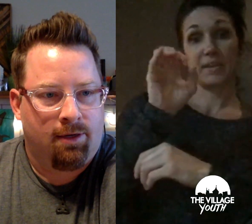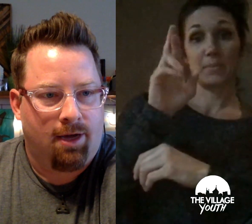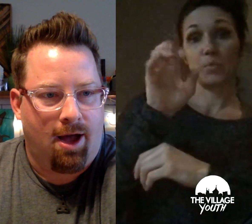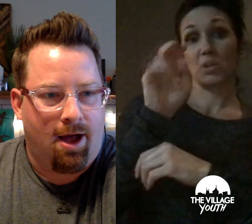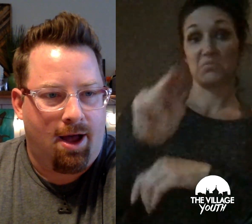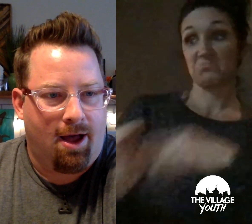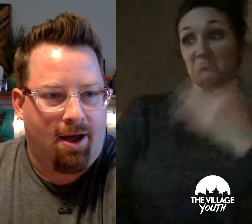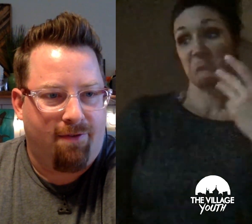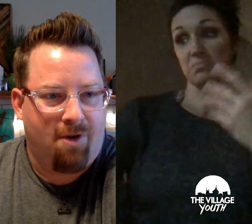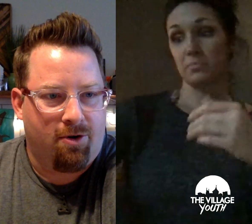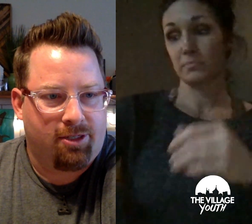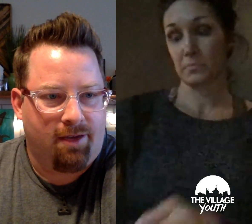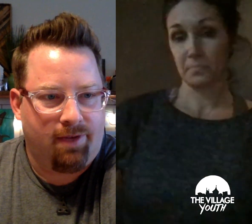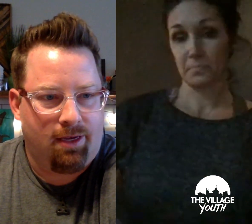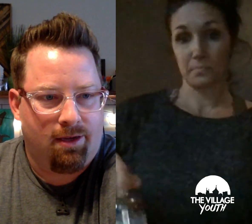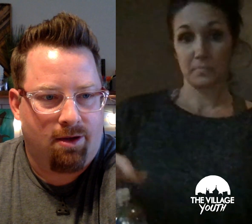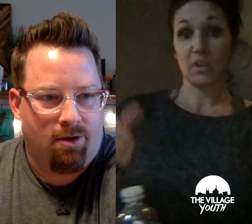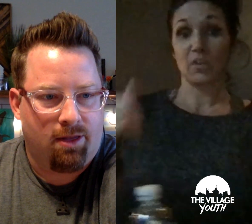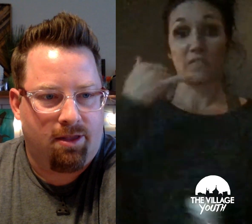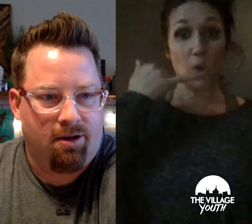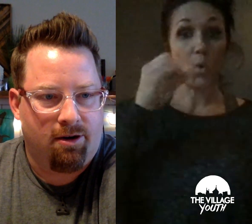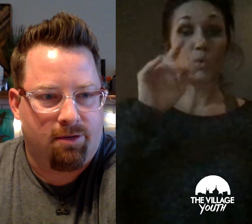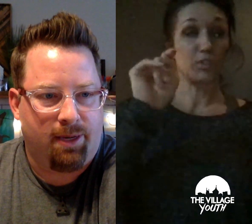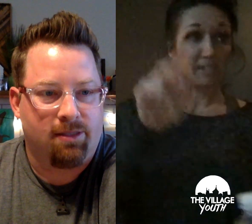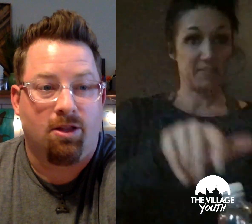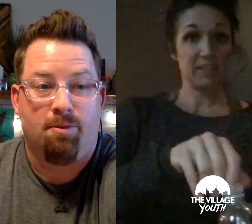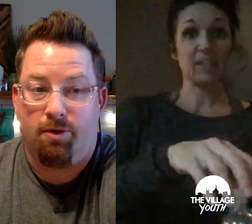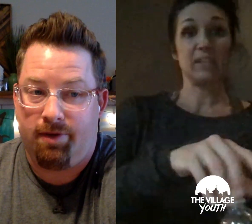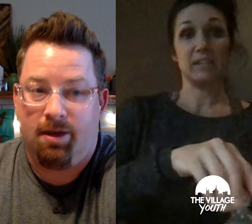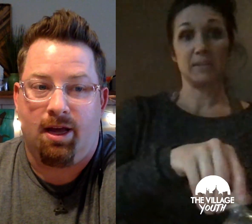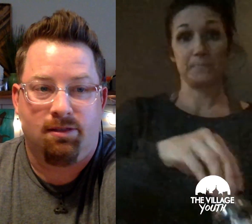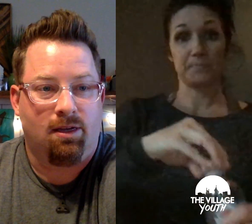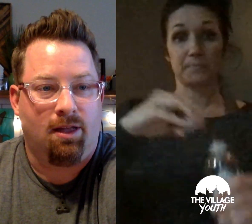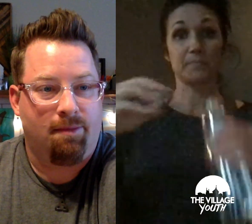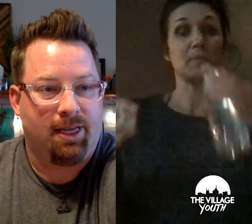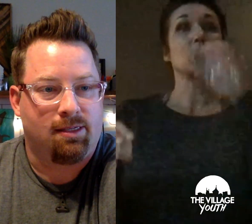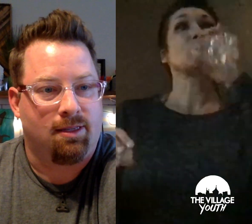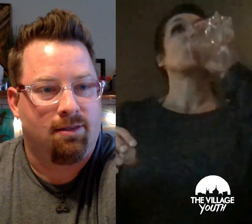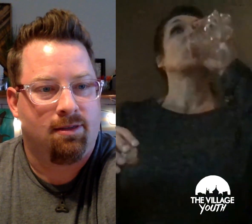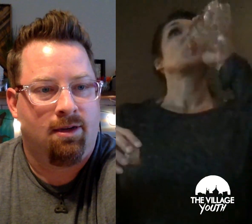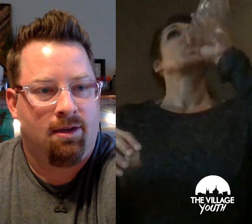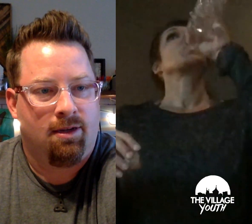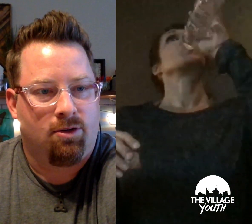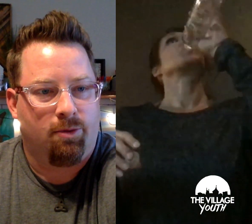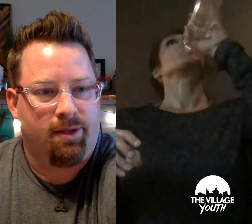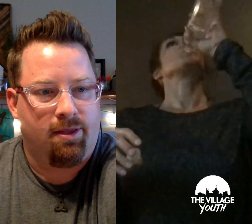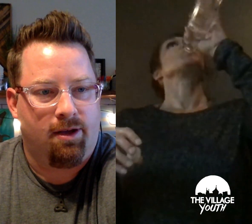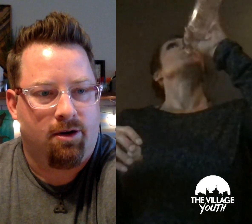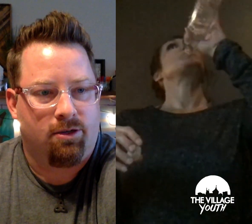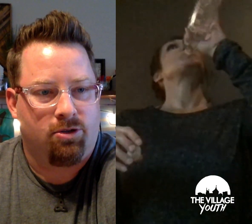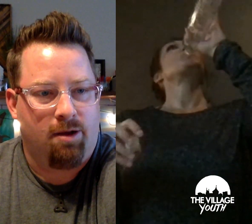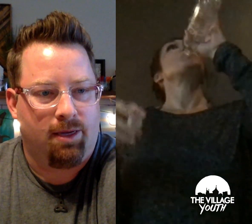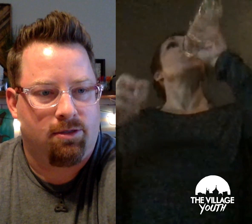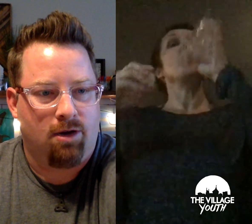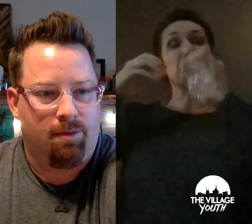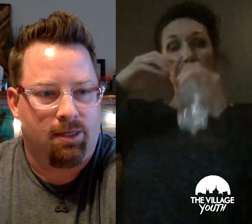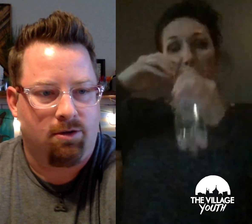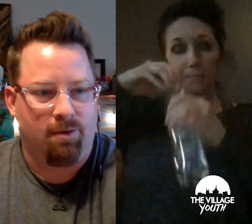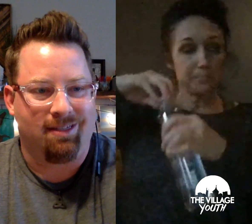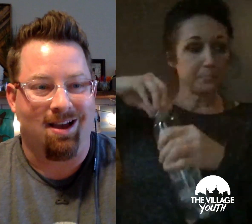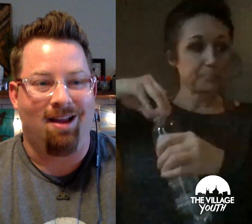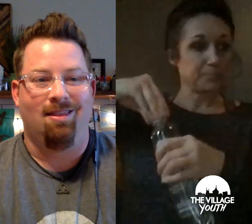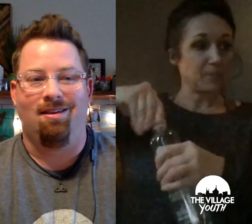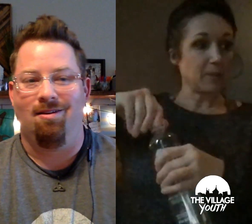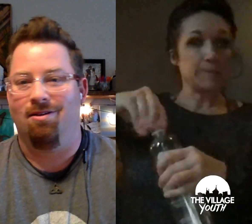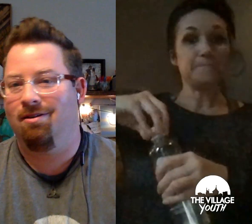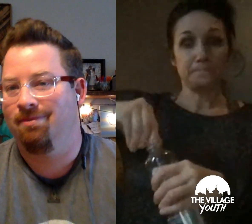it. Phone or TV, going to the theater depends on the movie. I see, and that makes sense. Dolby theater,